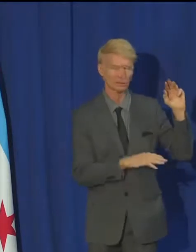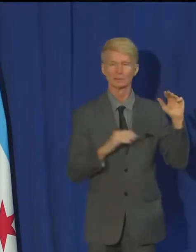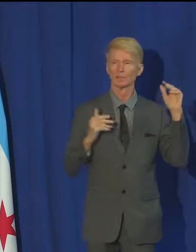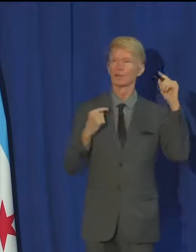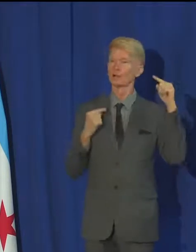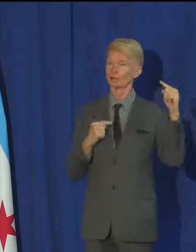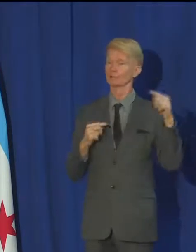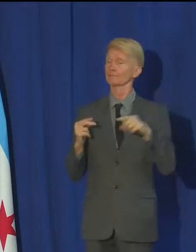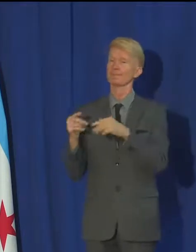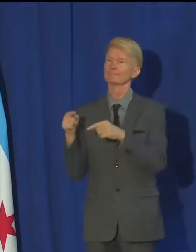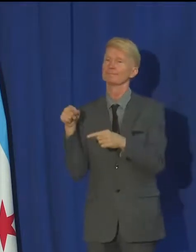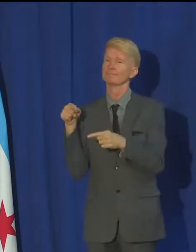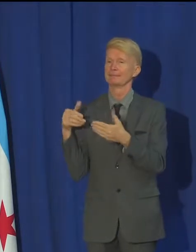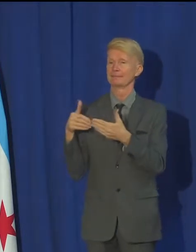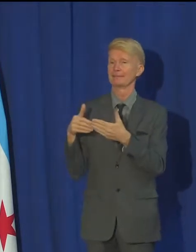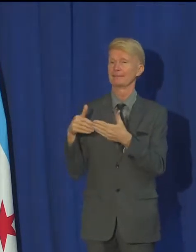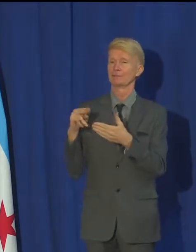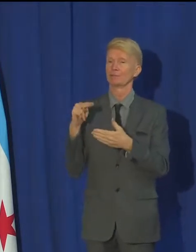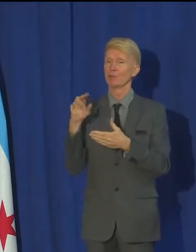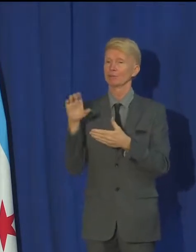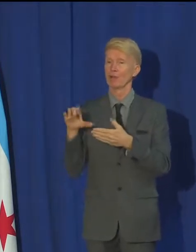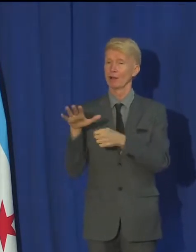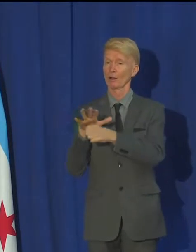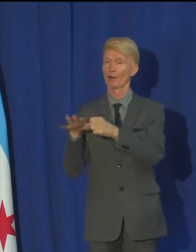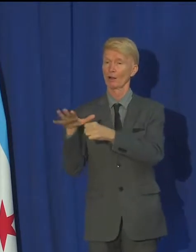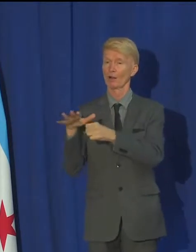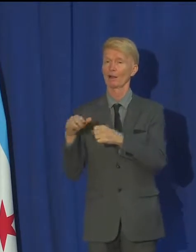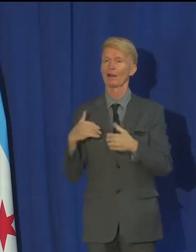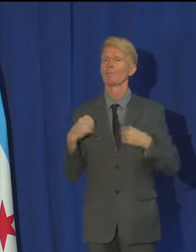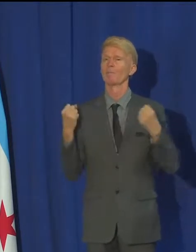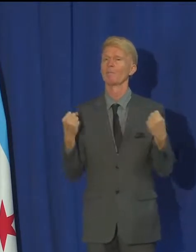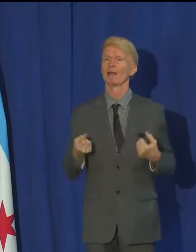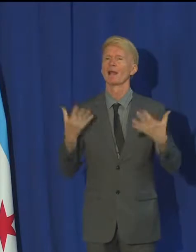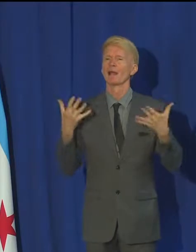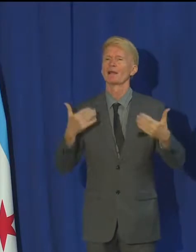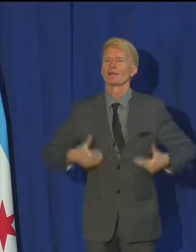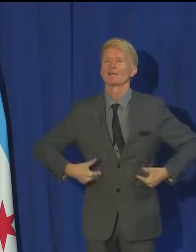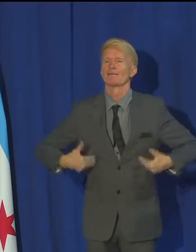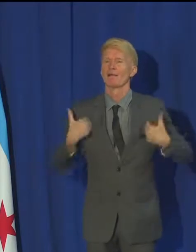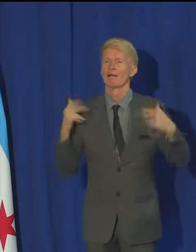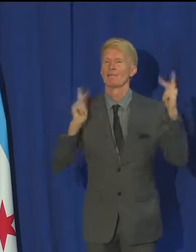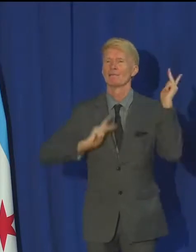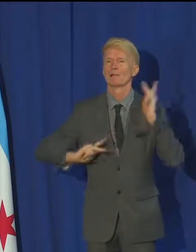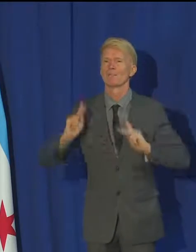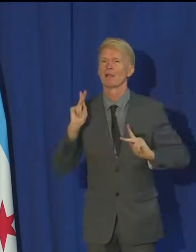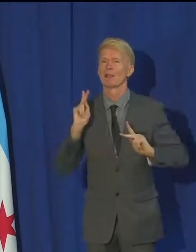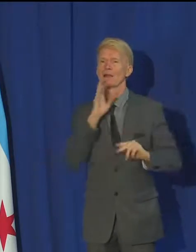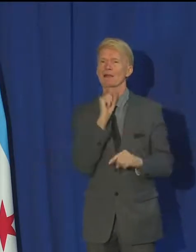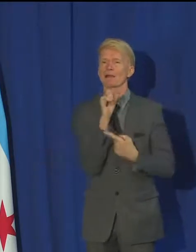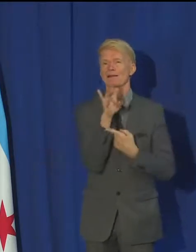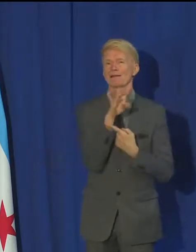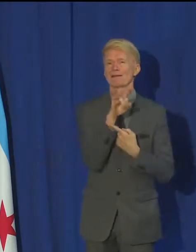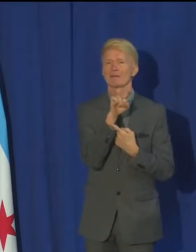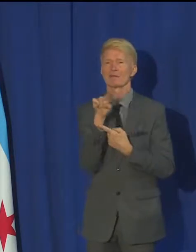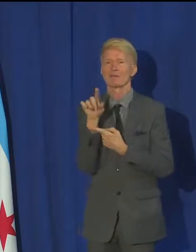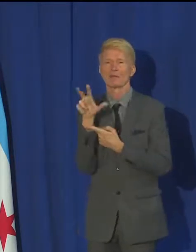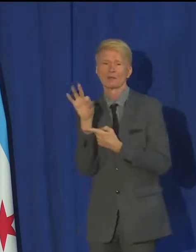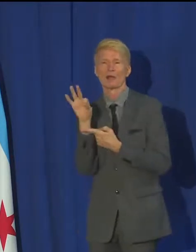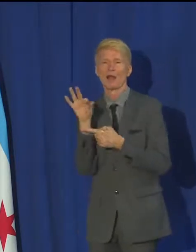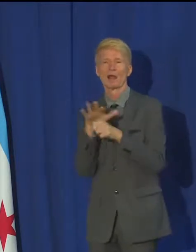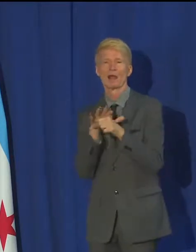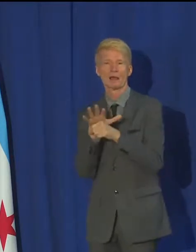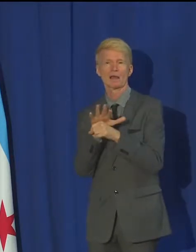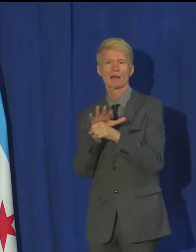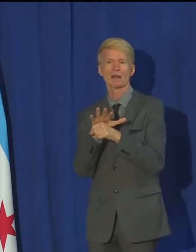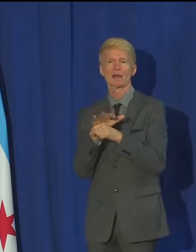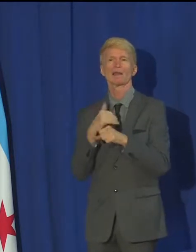tell you that that near north hotspot did have a lot of younger people. So it had a lot of people in the 18 to 39 year old group who